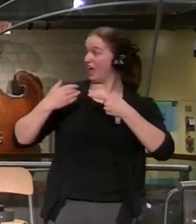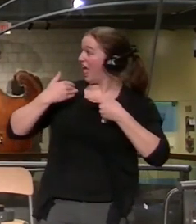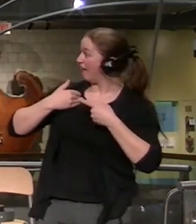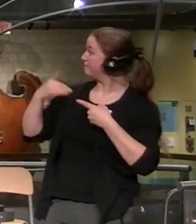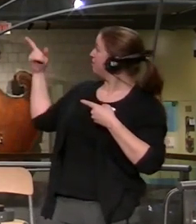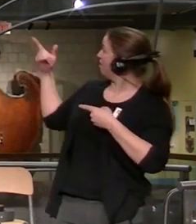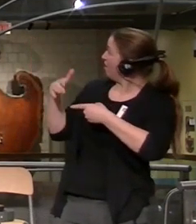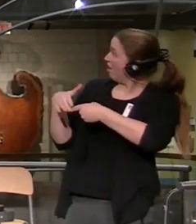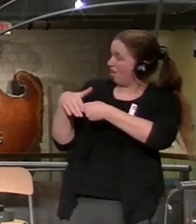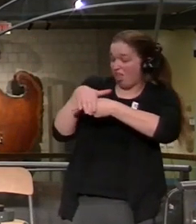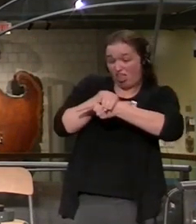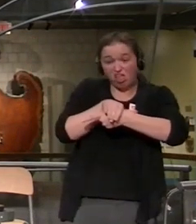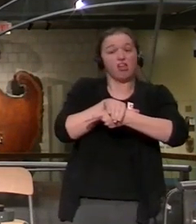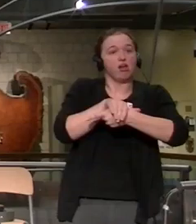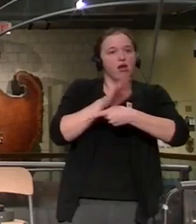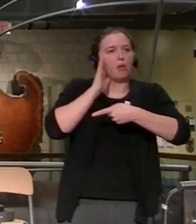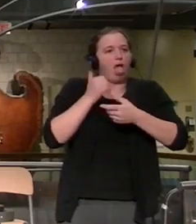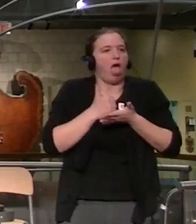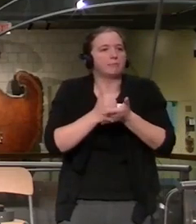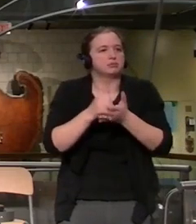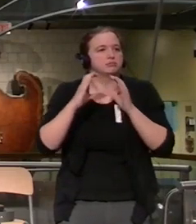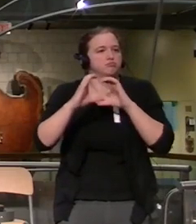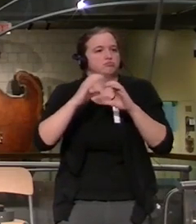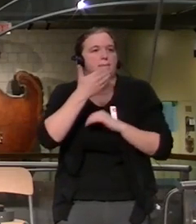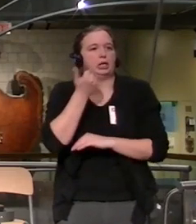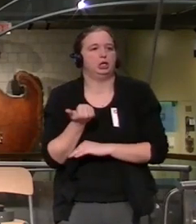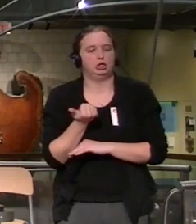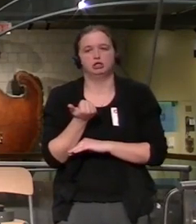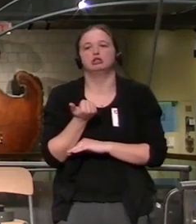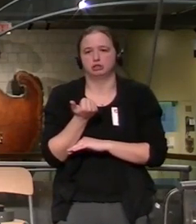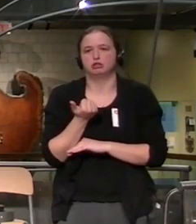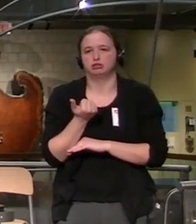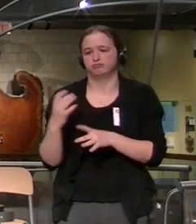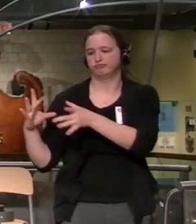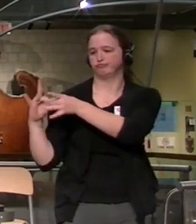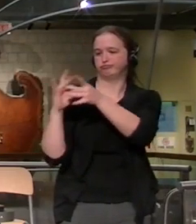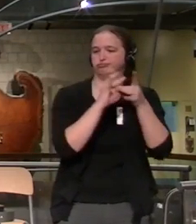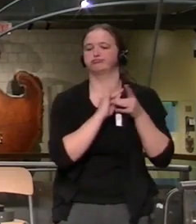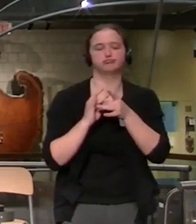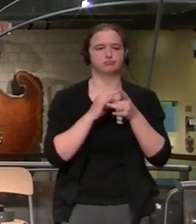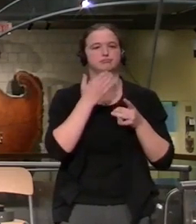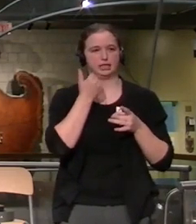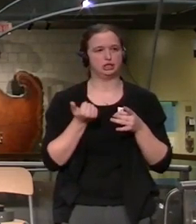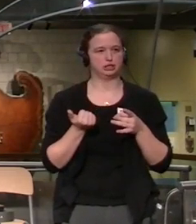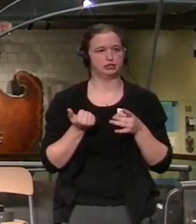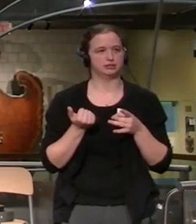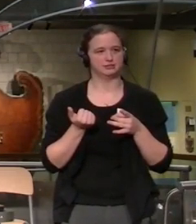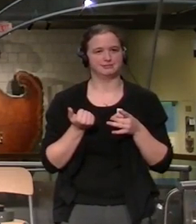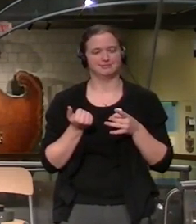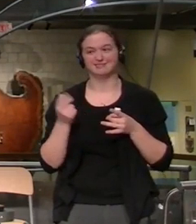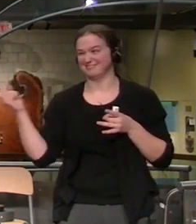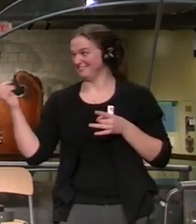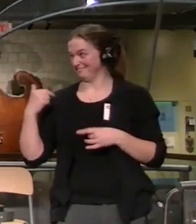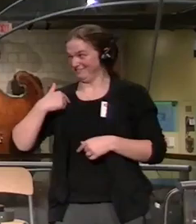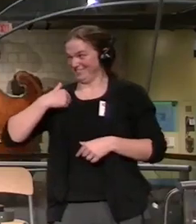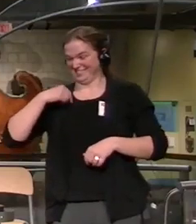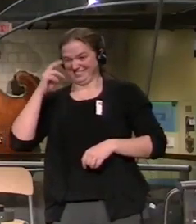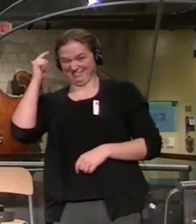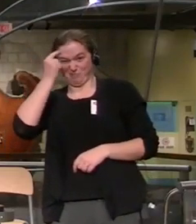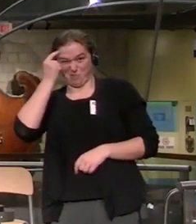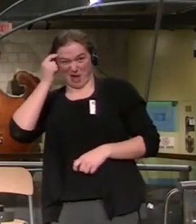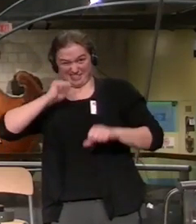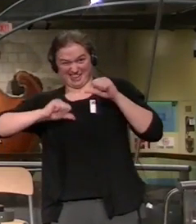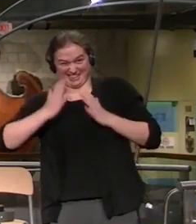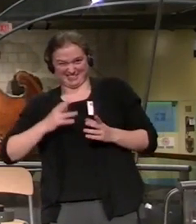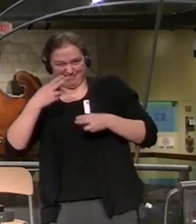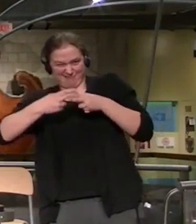only faster, but more efficiently. This is what we like to say as neuroscientists, this is how you get better cell service. I know.